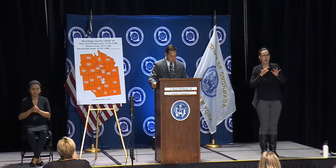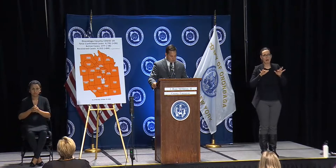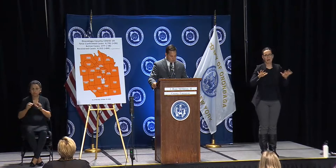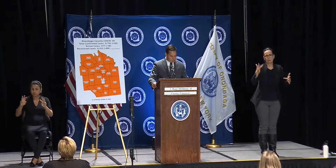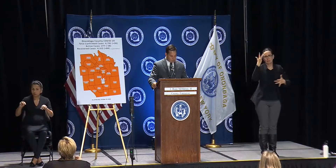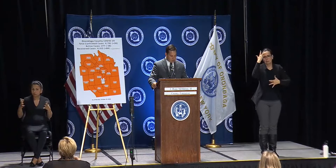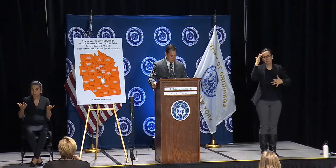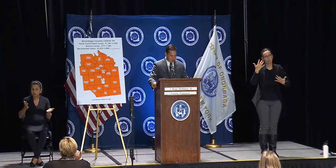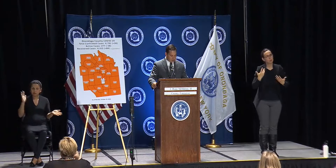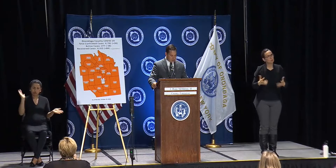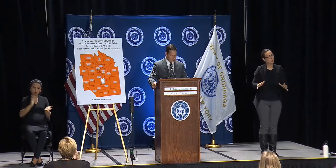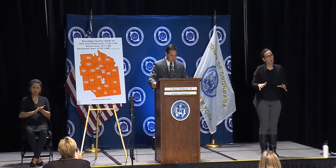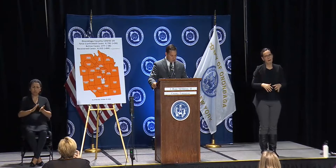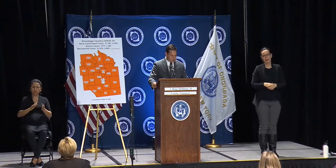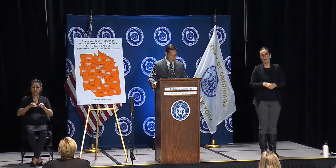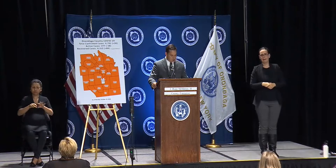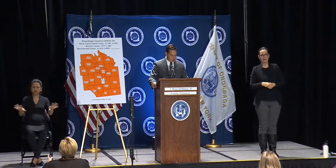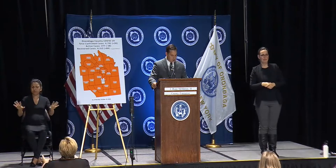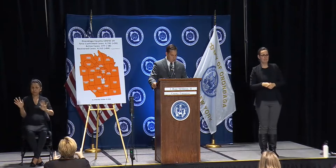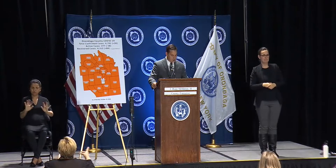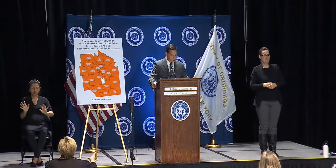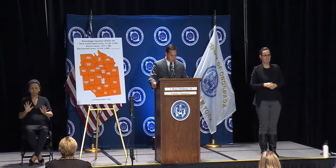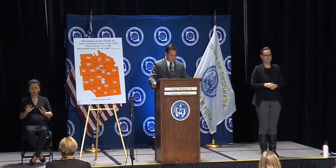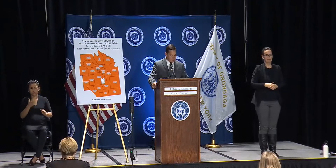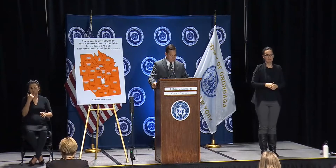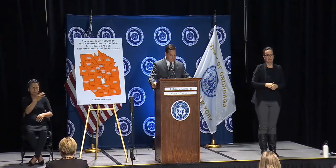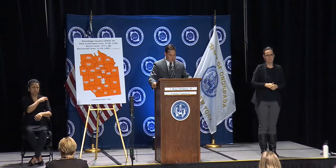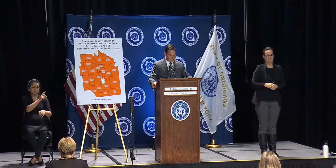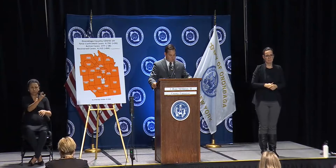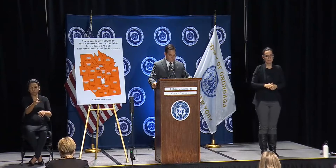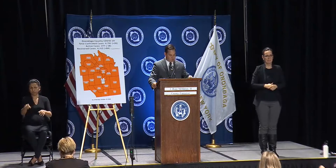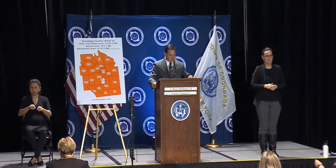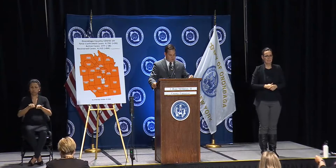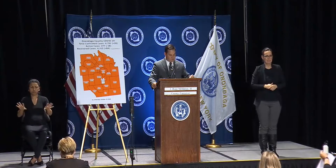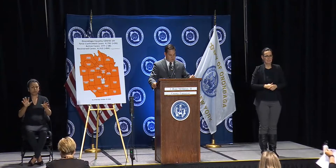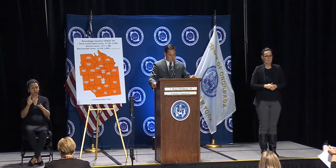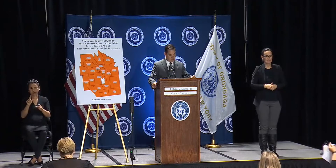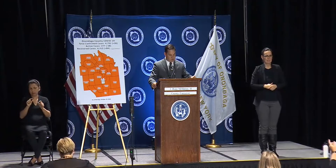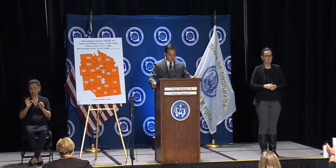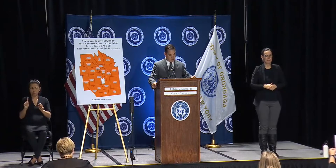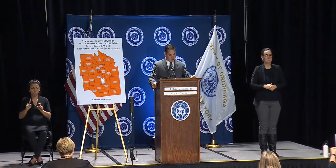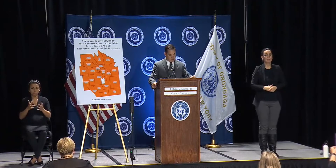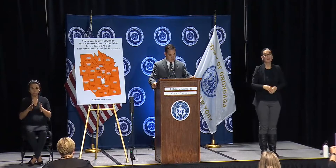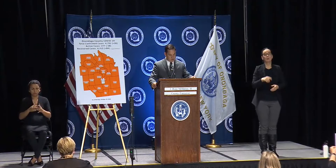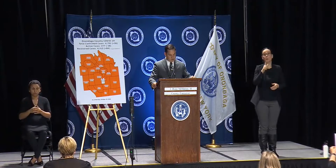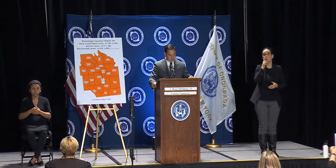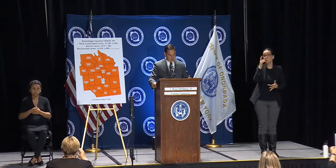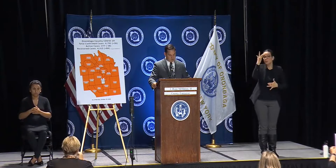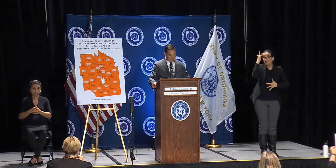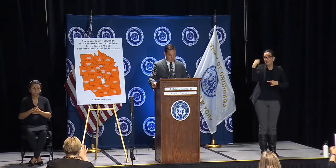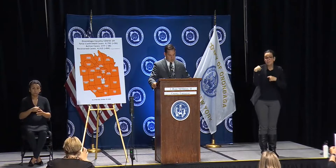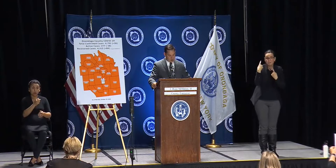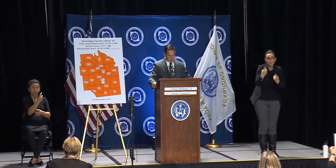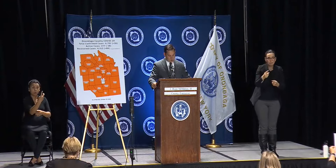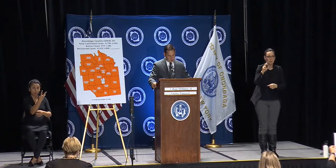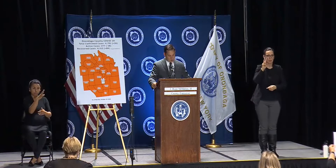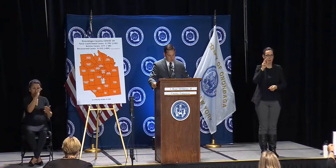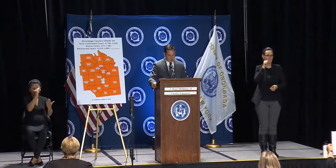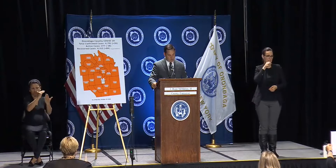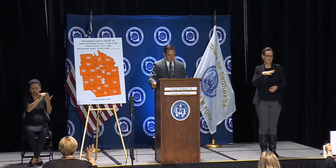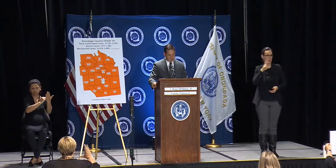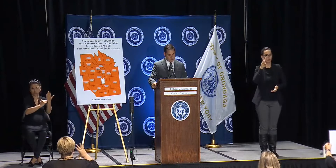on cases, who's been impacted since March 16th, 2,714 are female, 2,077 are